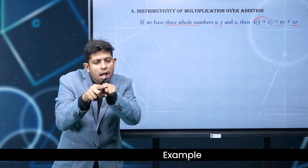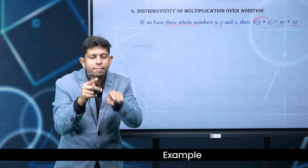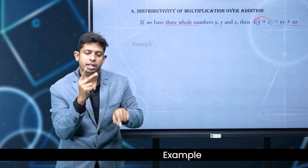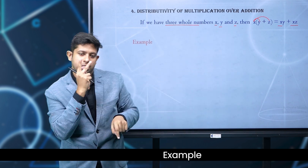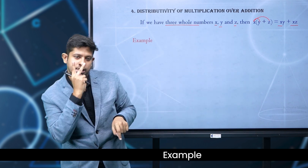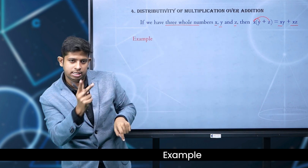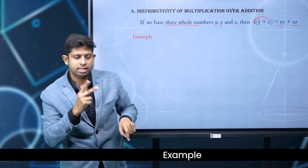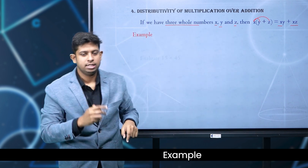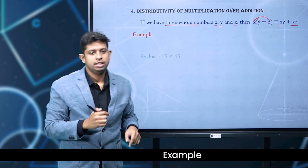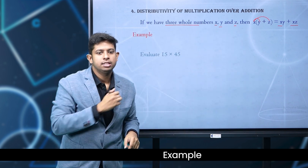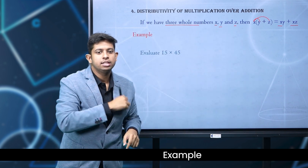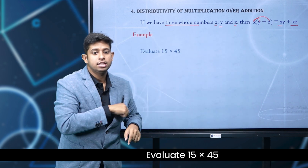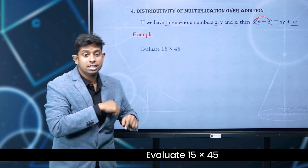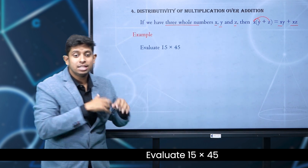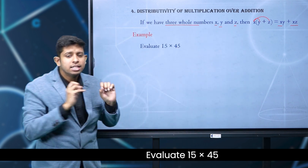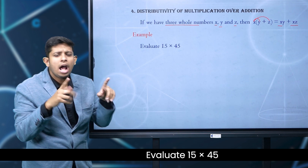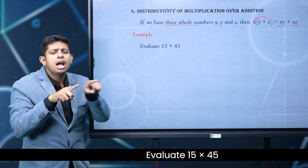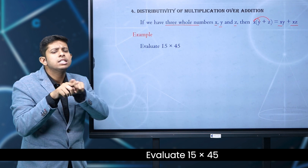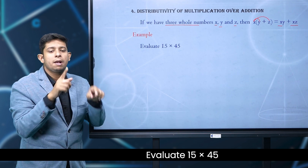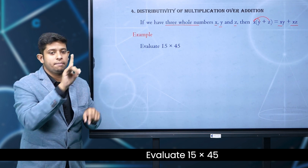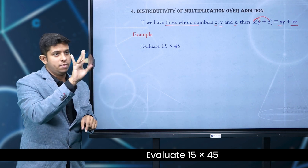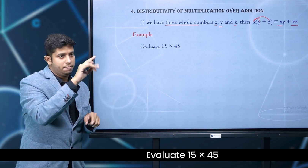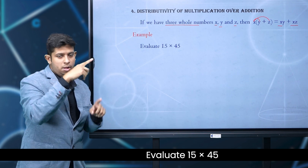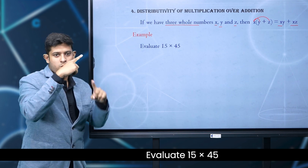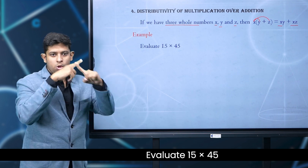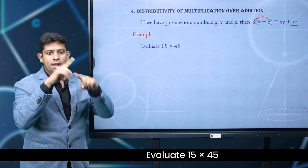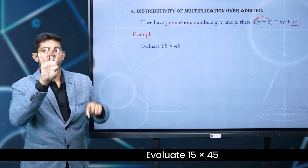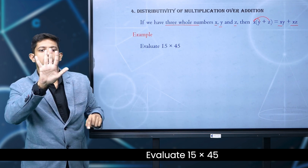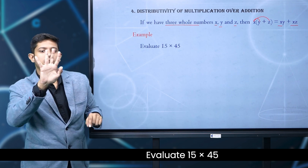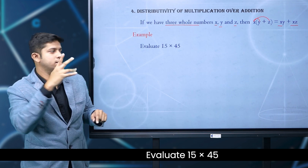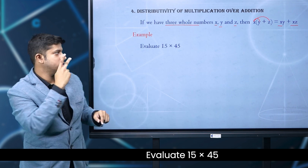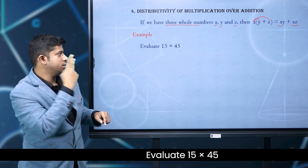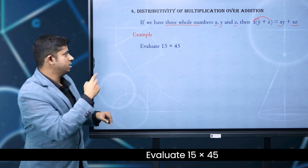Example, evaluate 15 into 45.